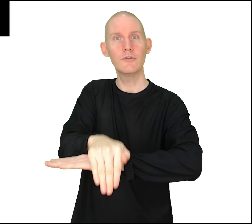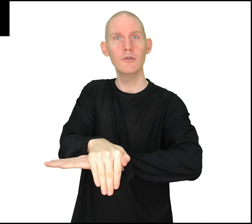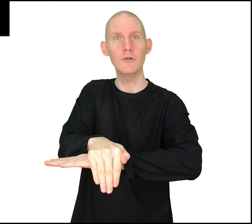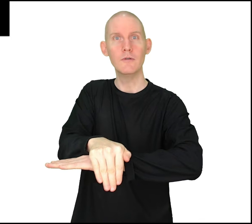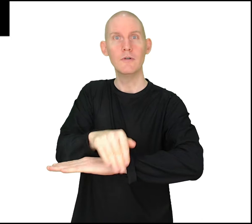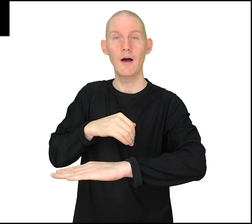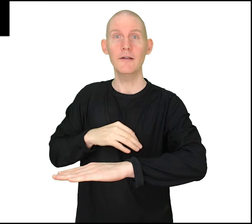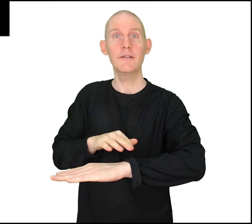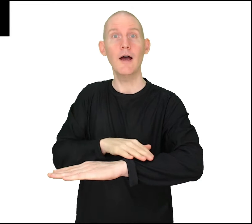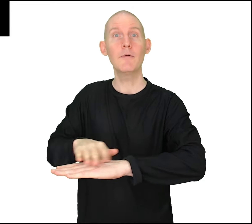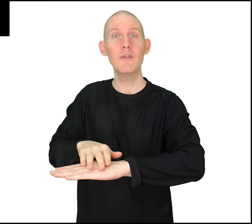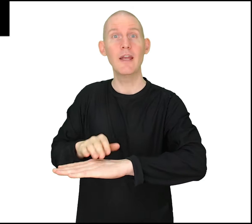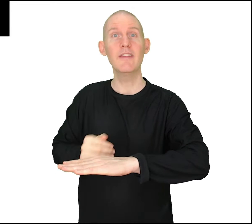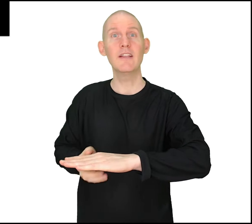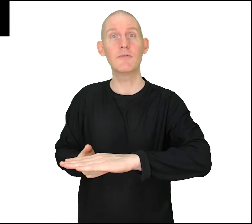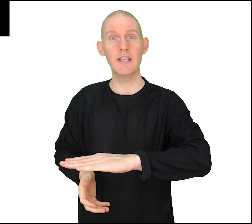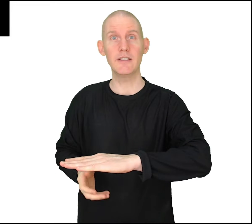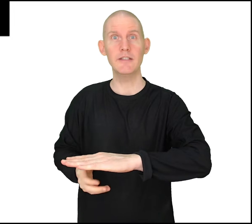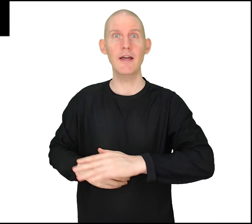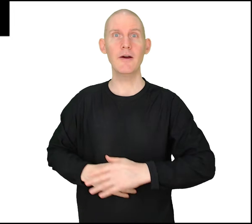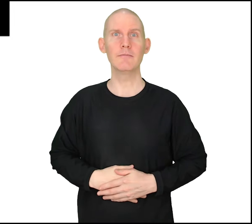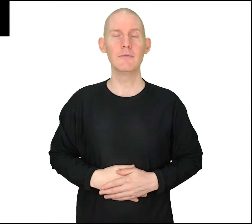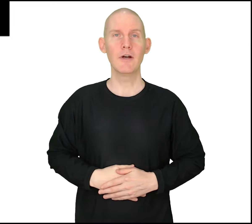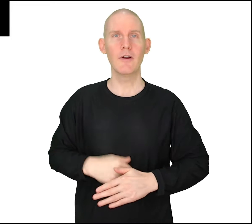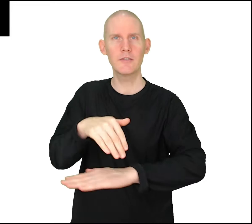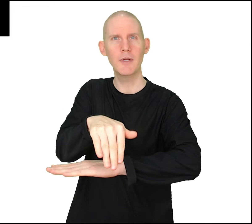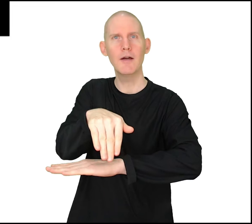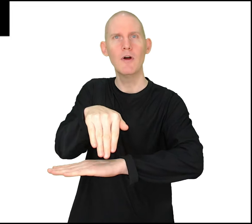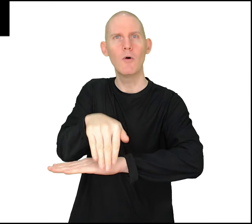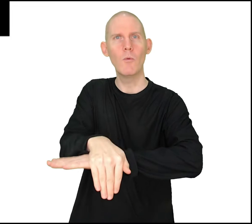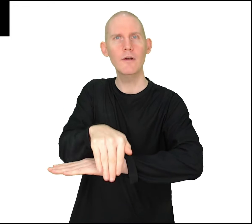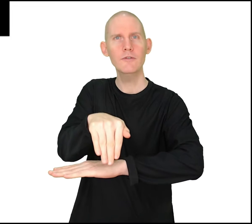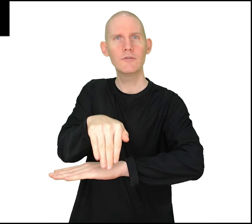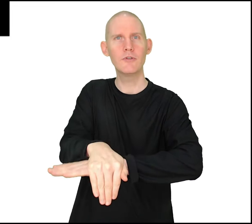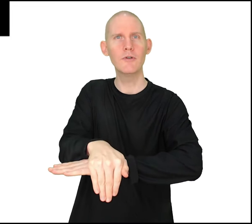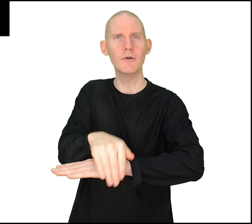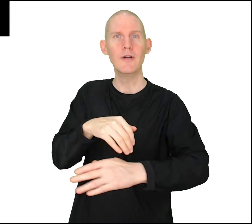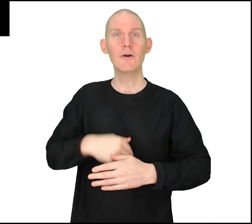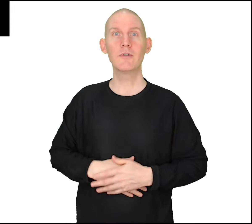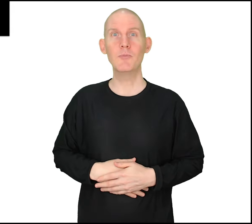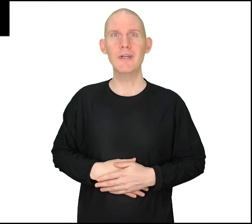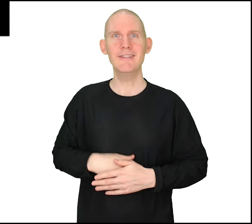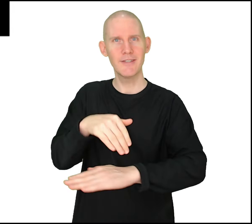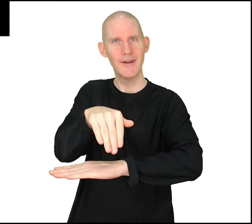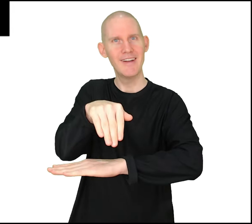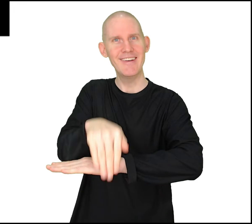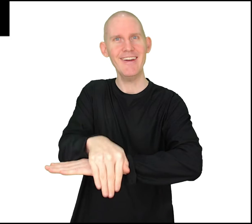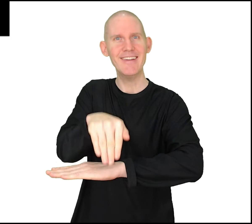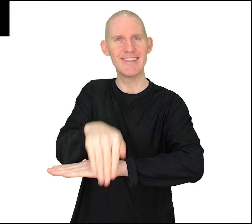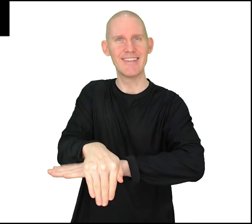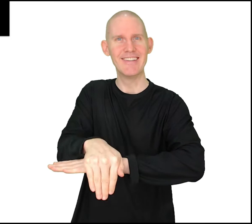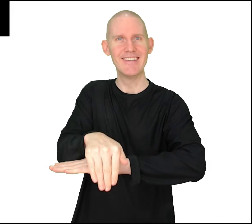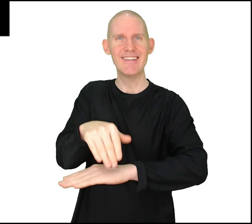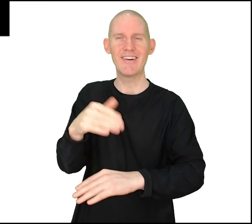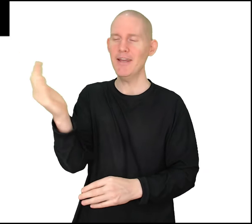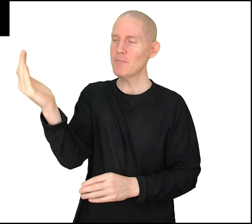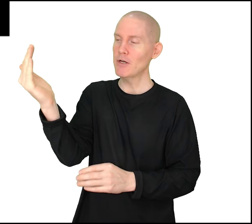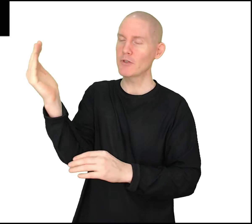2, on top of the hand that's facing down. All right, so we have 1, 2, which means night. Okay, so the part